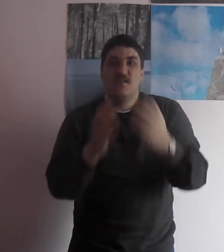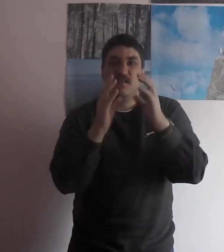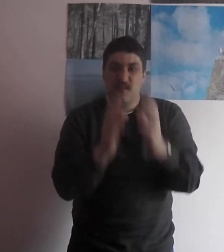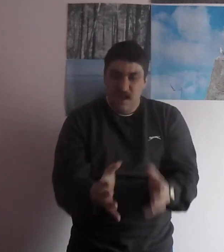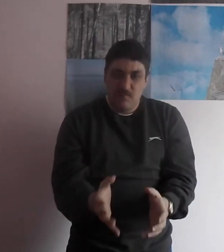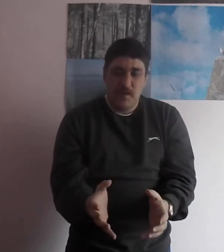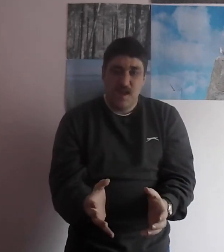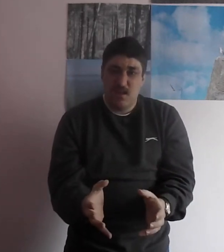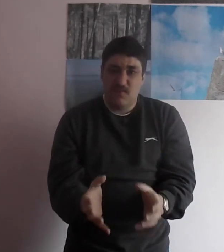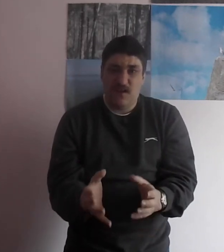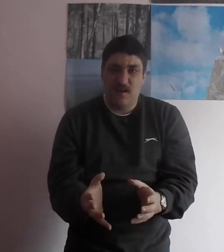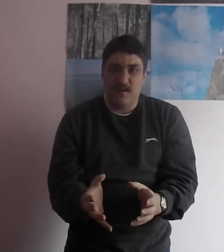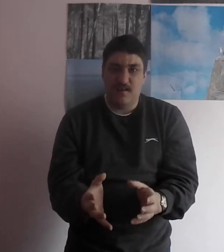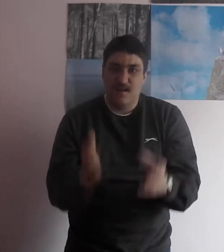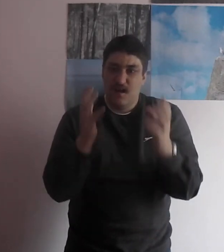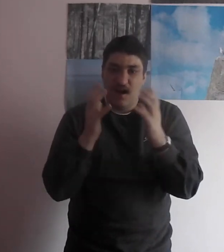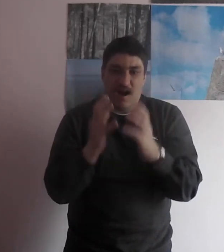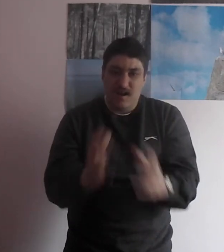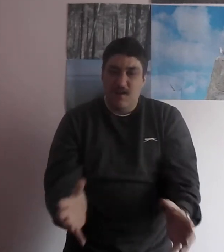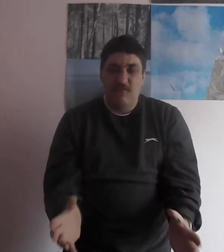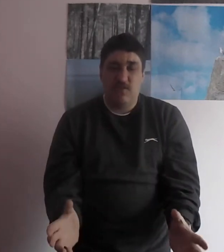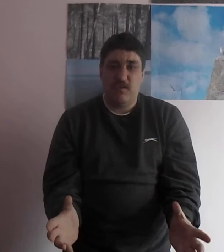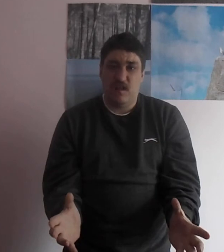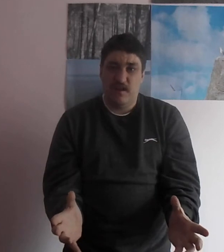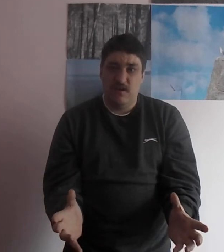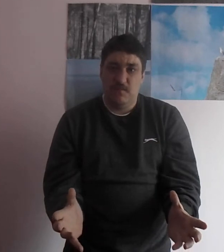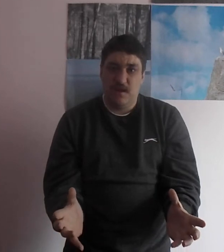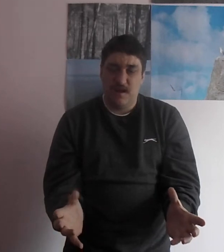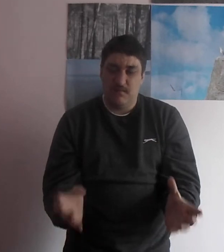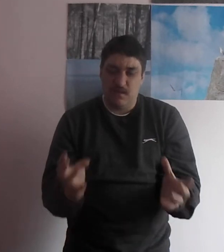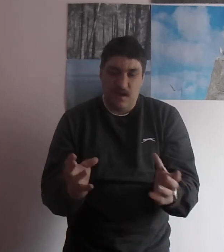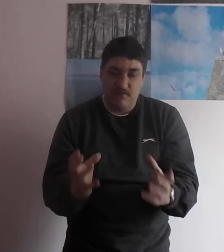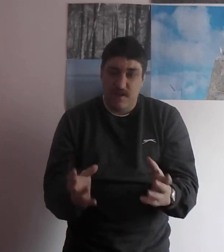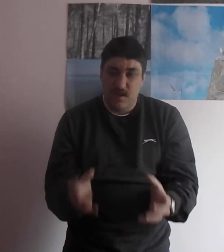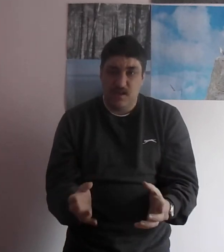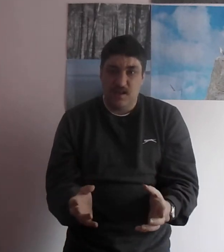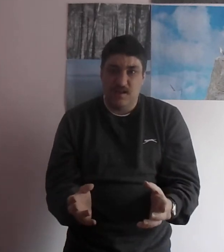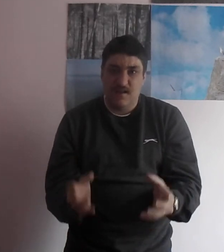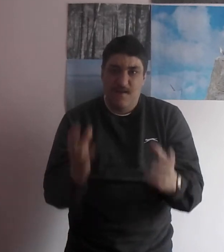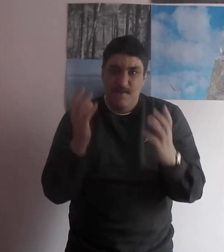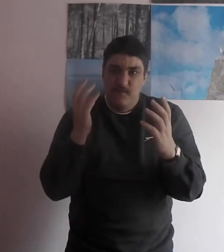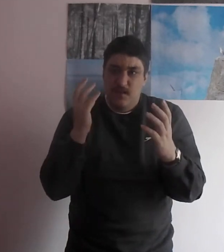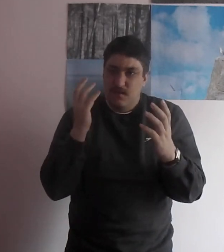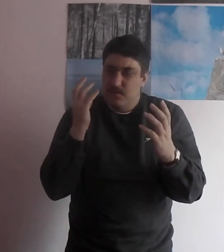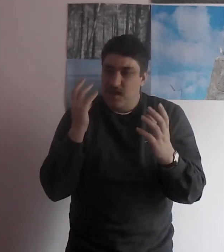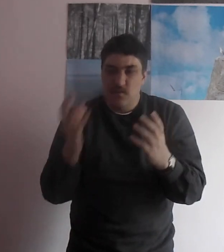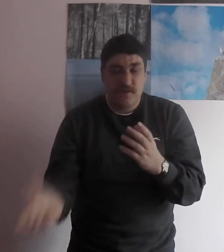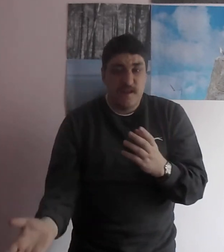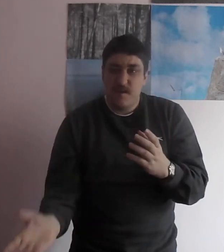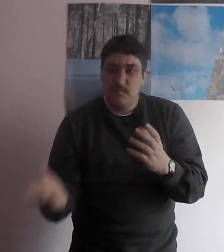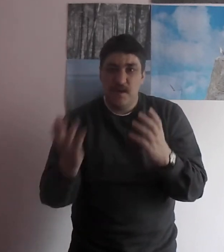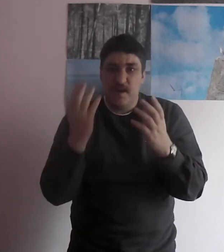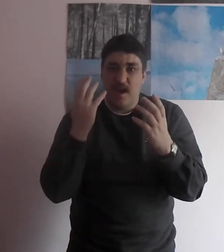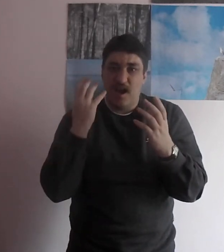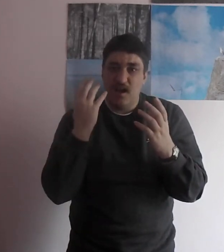Sneak and peek is fine. I loved the Sly Cooper games, I really did. They were sneak and peek and I loved